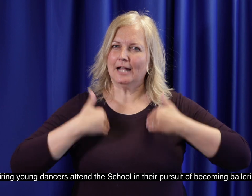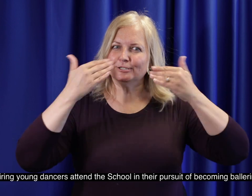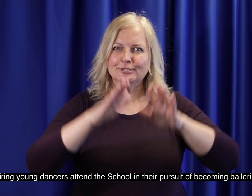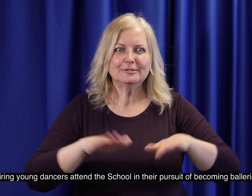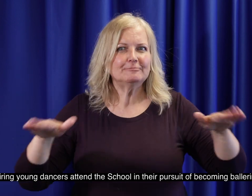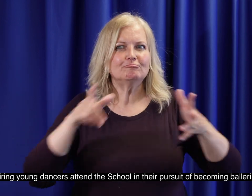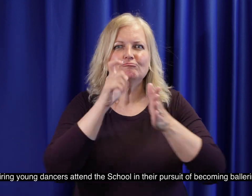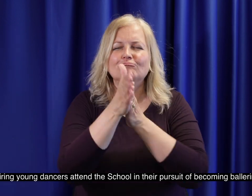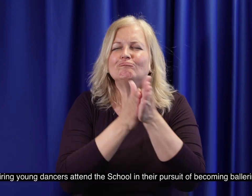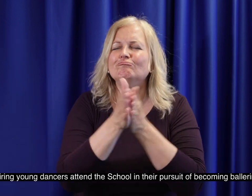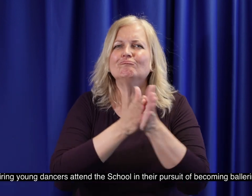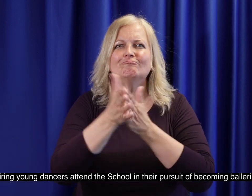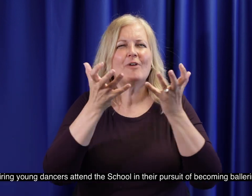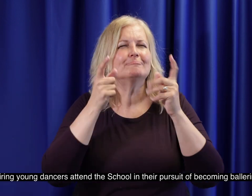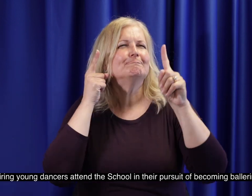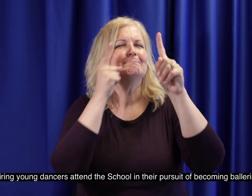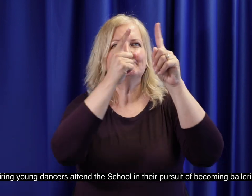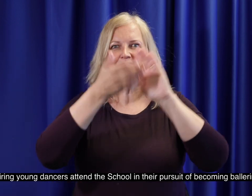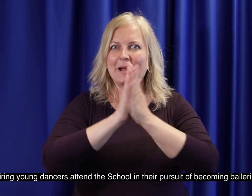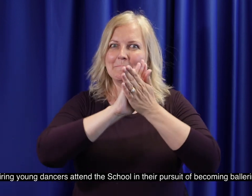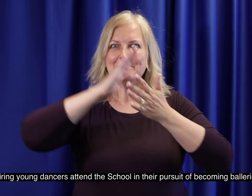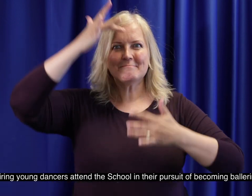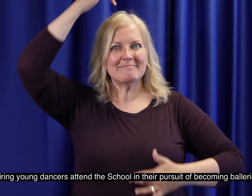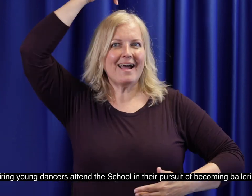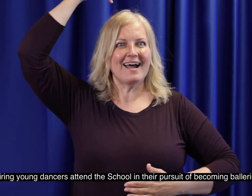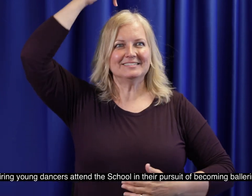Aspiring young dancers attend the school in their pursuit of becoming ballerinas.